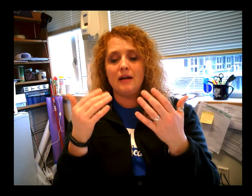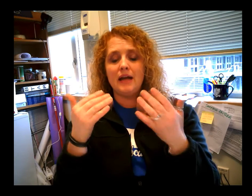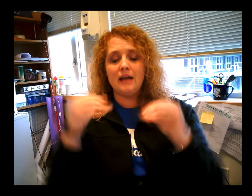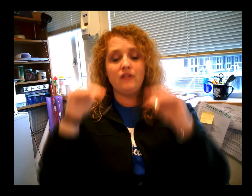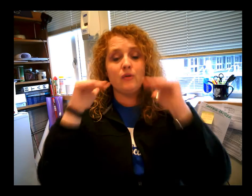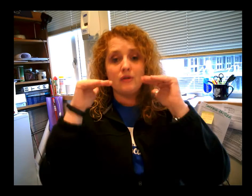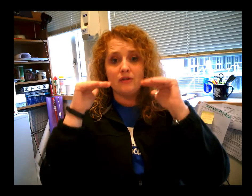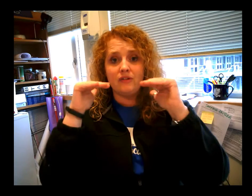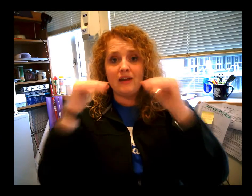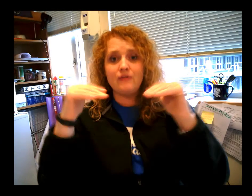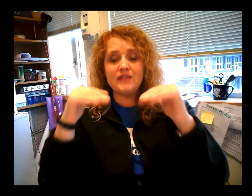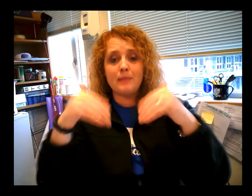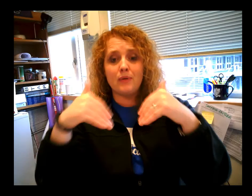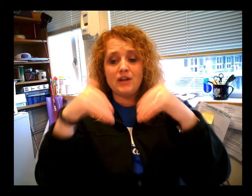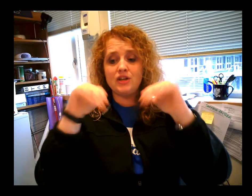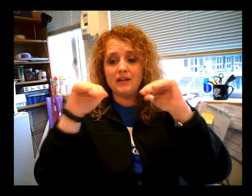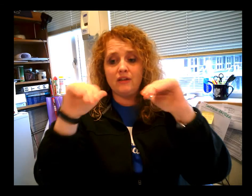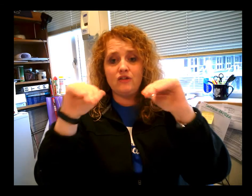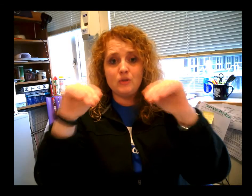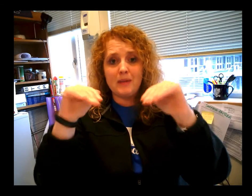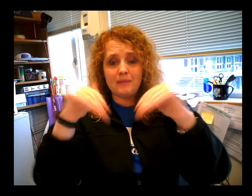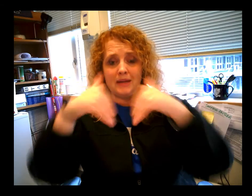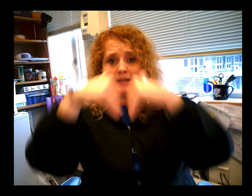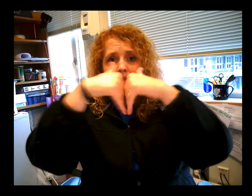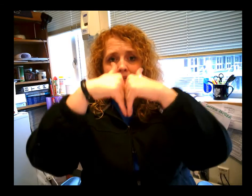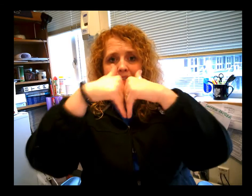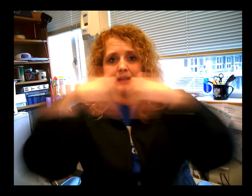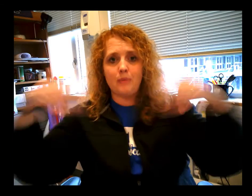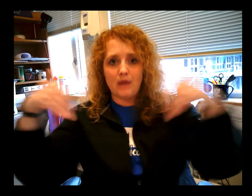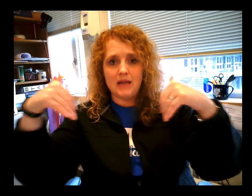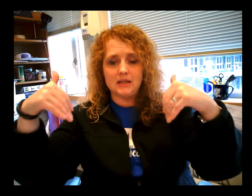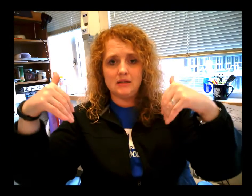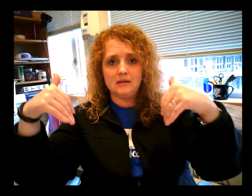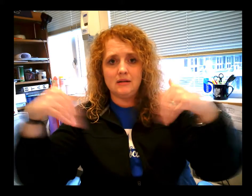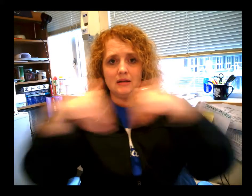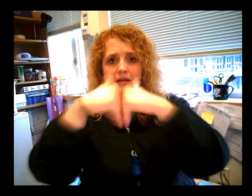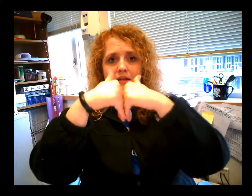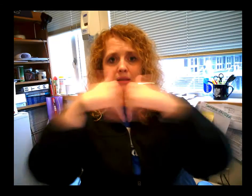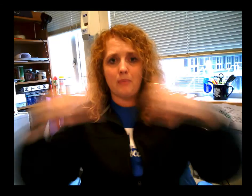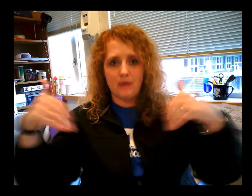And so the sign for separation is 2 bent B's, separate, separate.